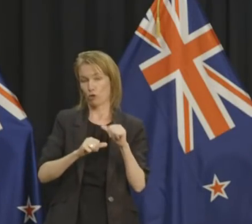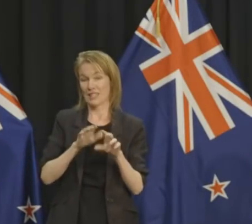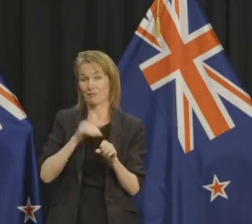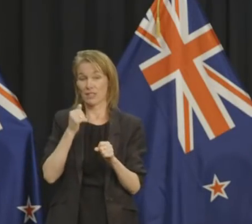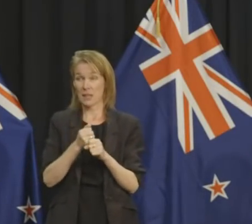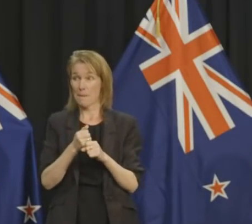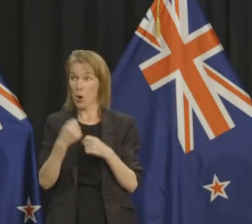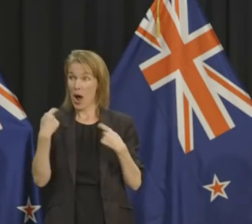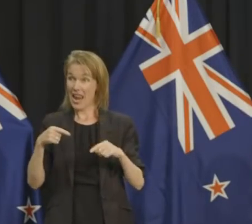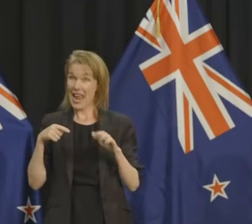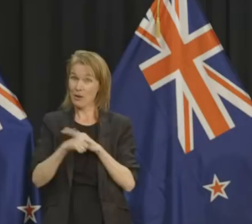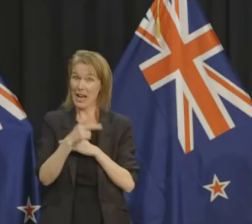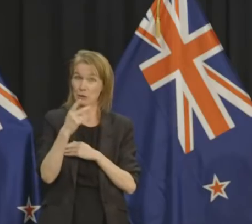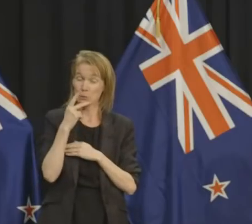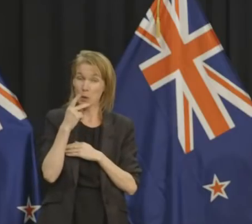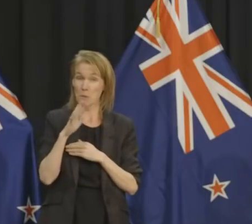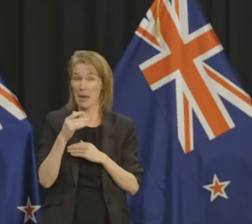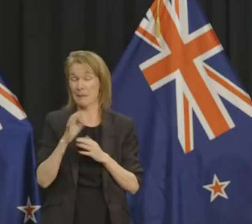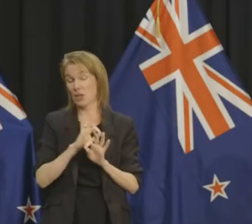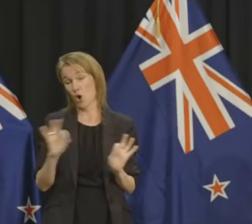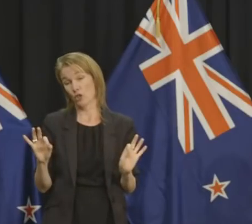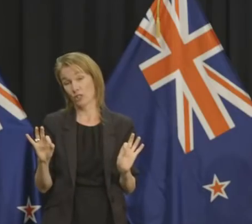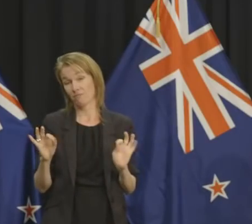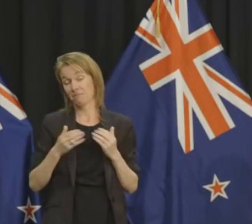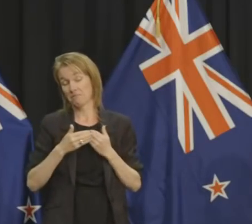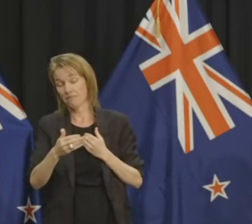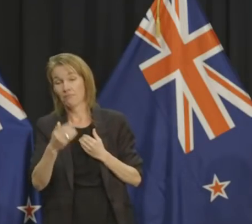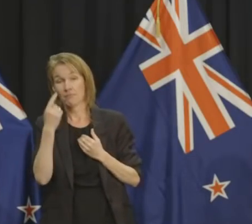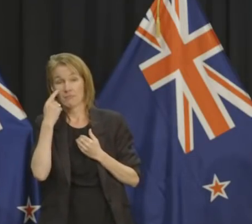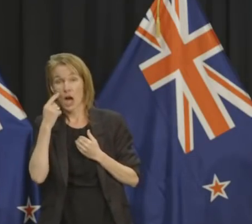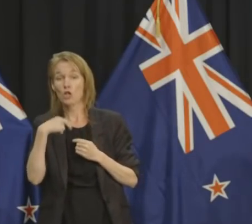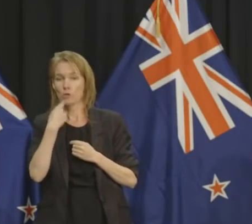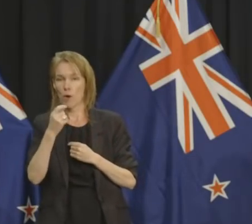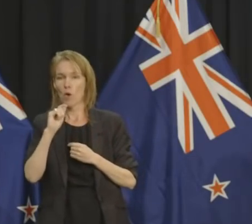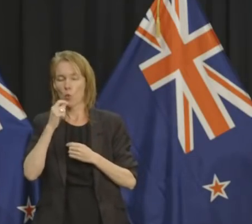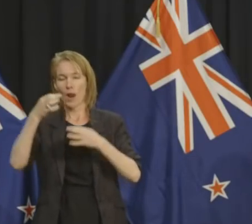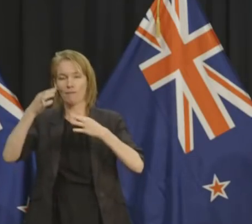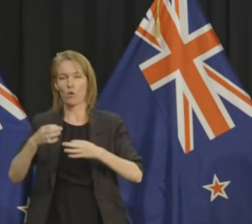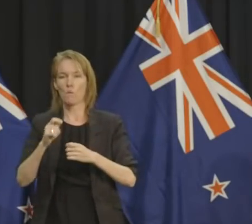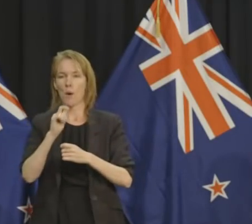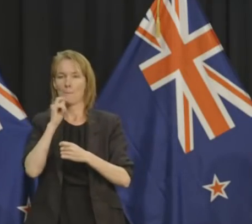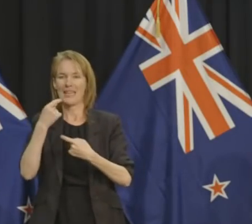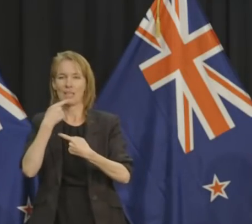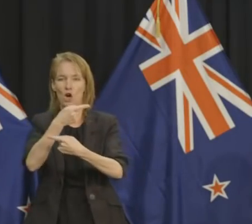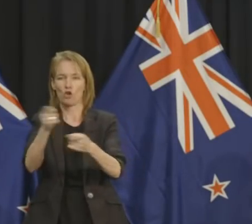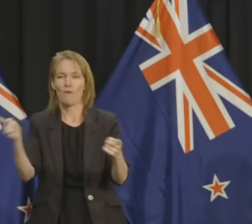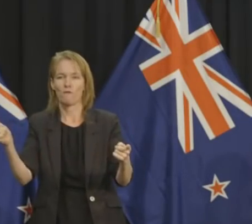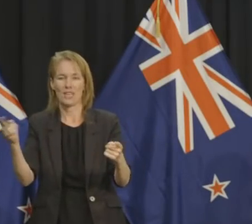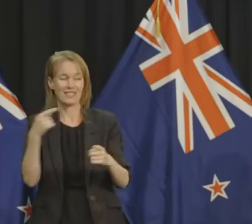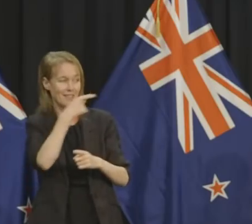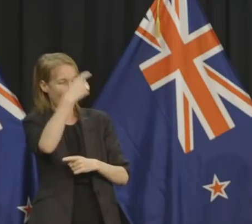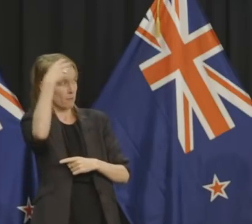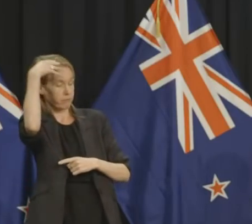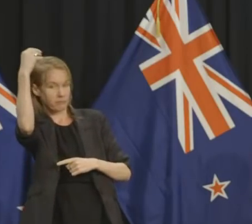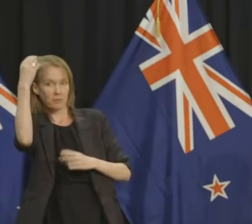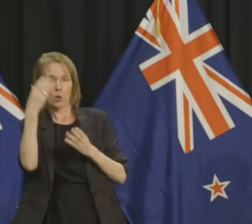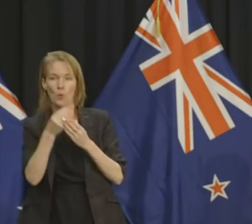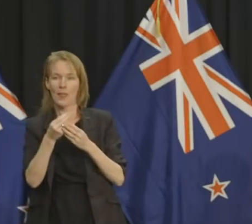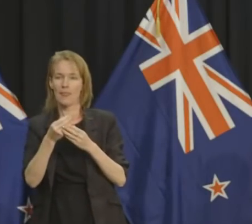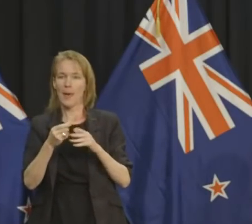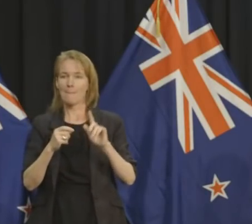and Air Commodore Webber will be looking at that overnight, and they'll talk about that more tomorrow. You can't really ban people from going out and smoking,